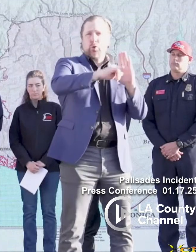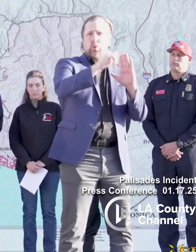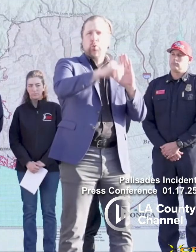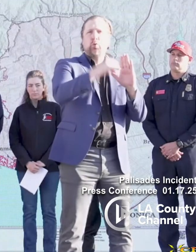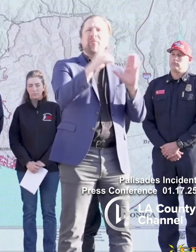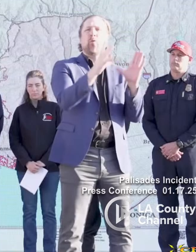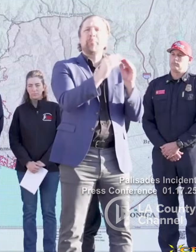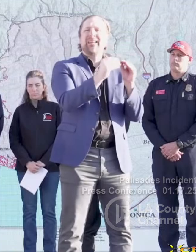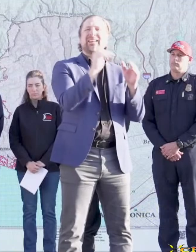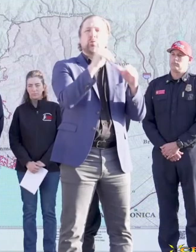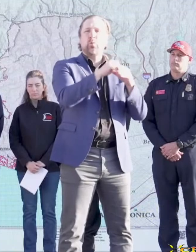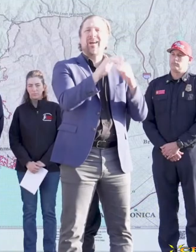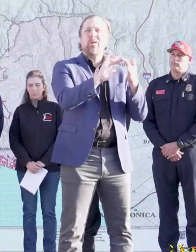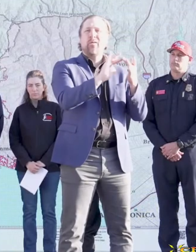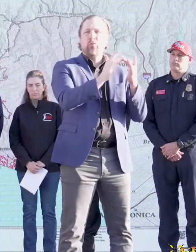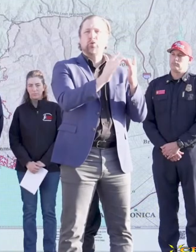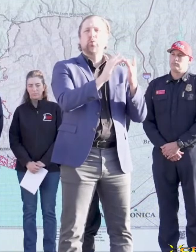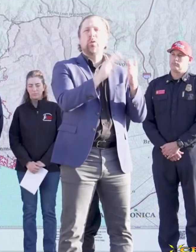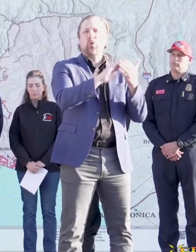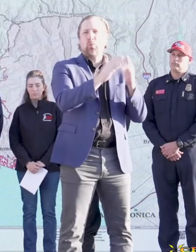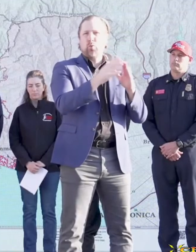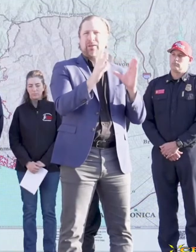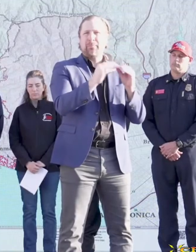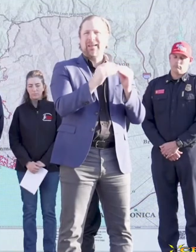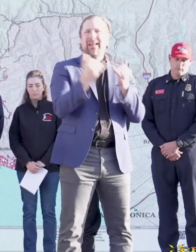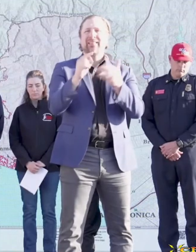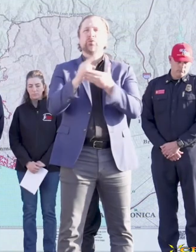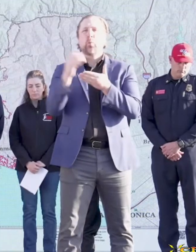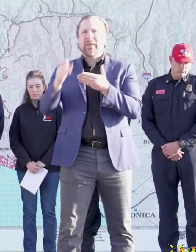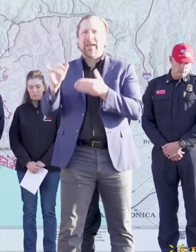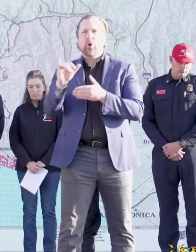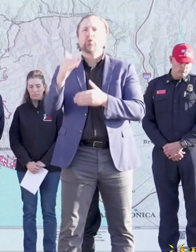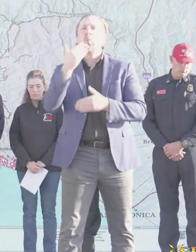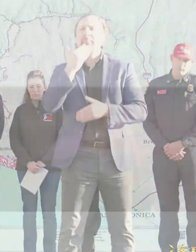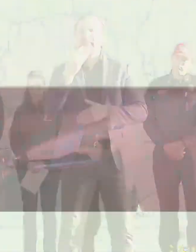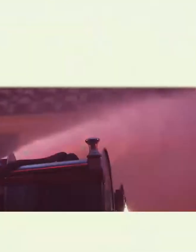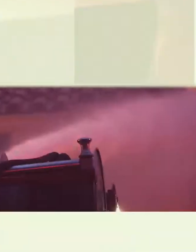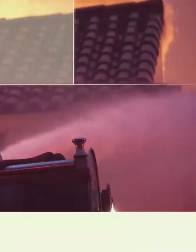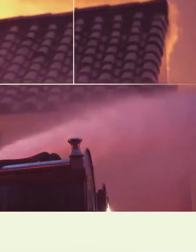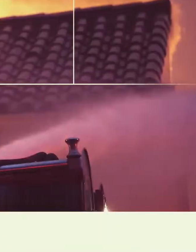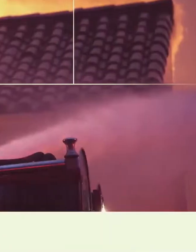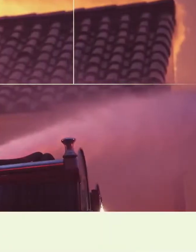at 6:30, virtual community meeting, and through the weekend as well. Thank you.